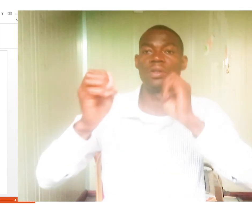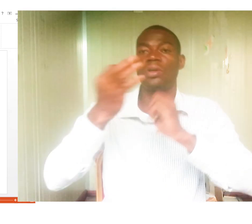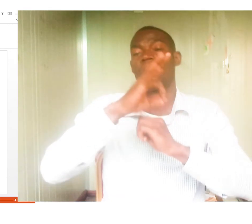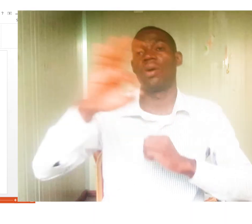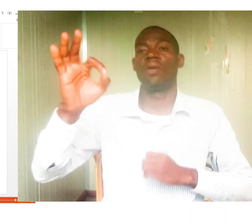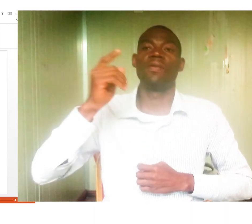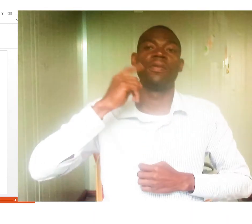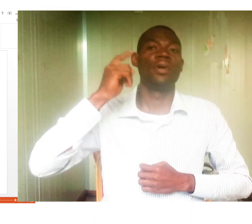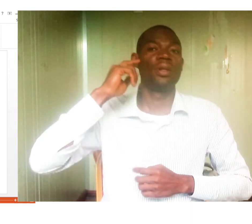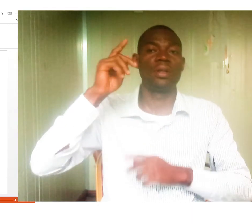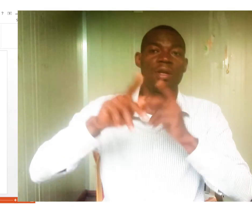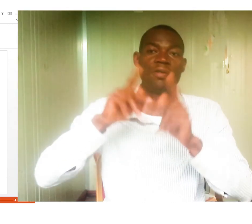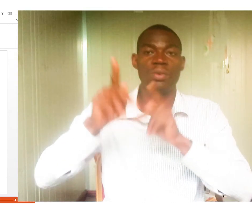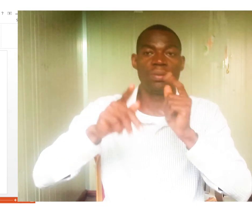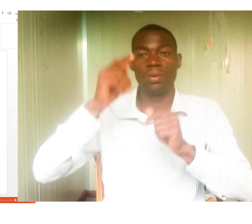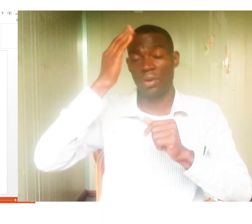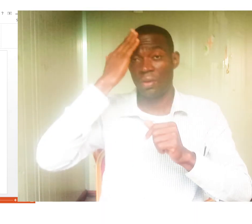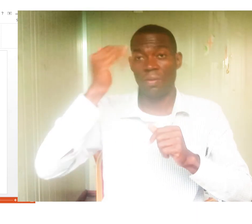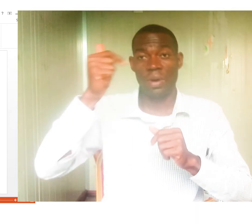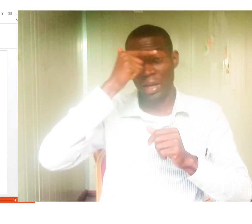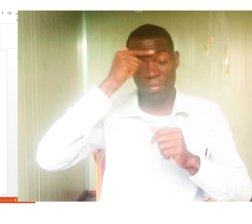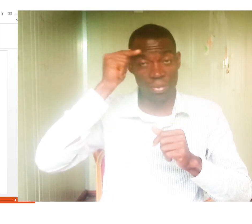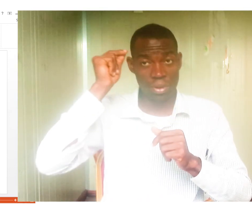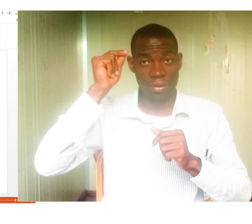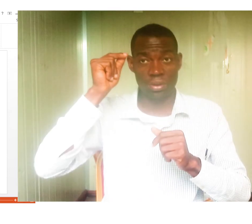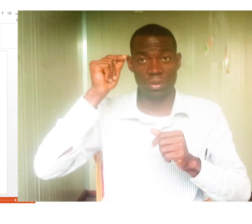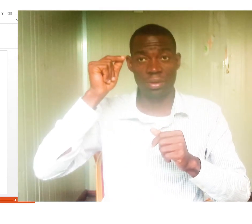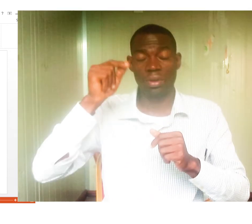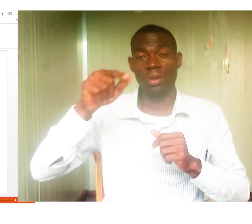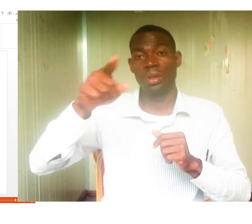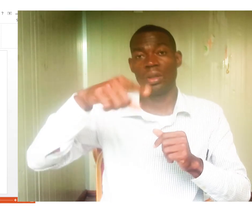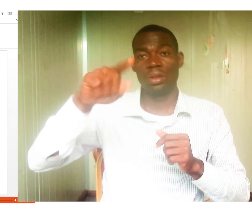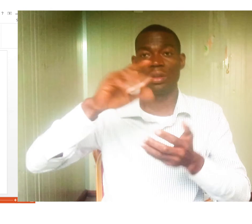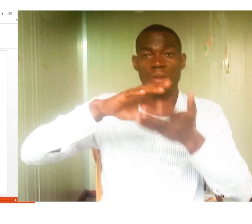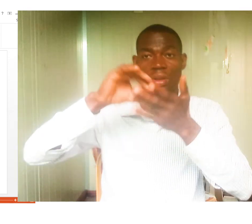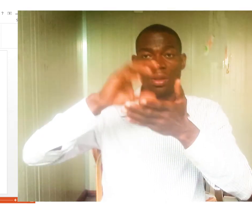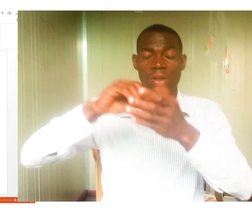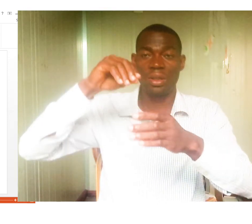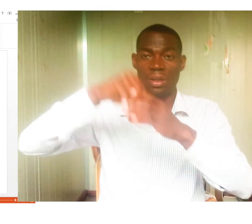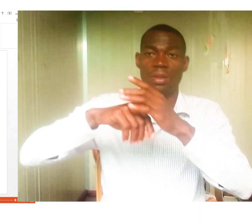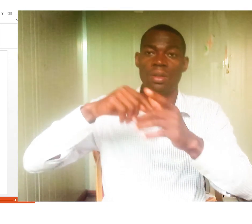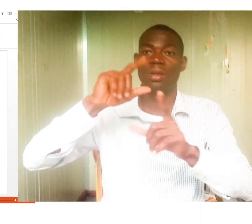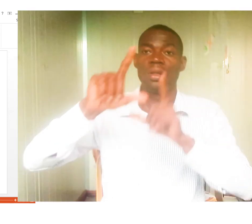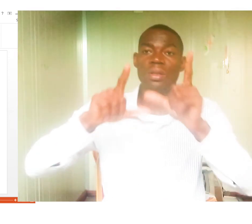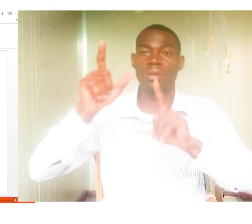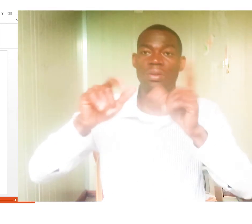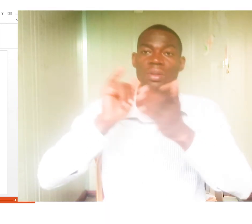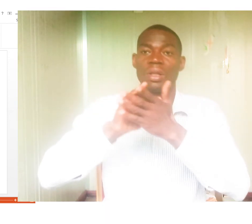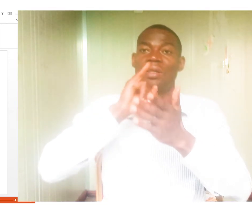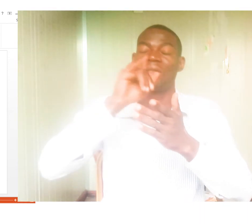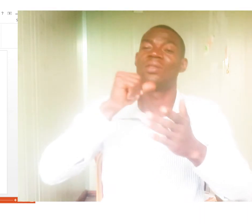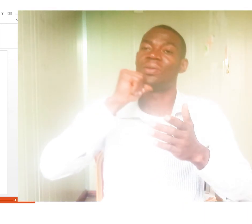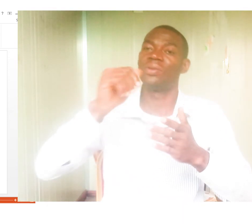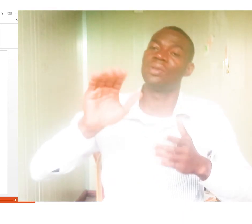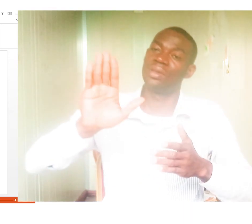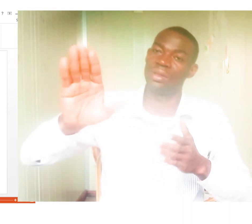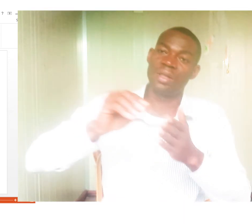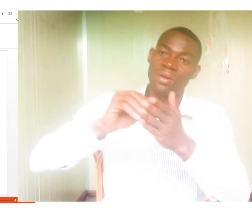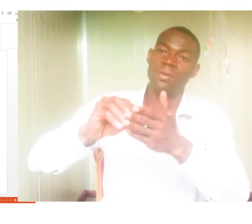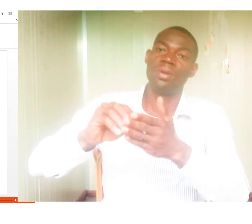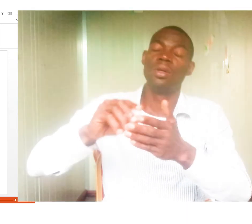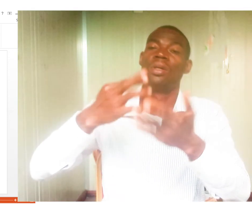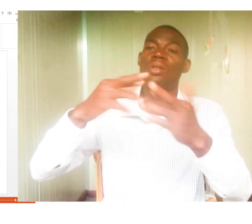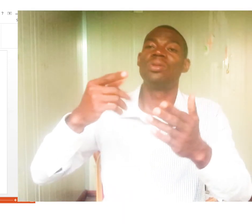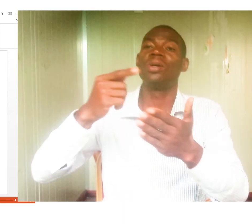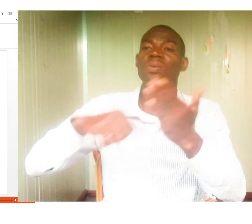people because they learn in a language which is not of their own. They end up failing. Some of